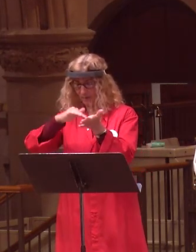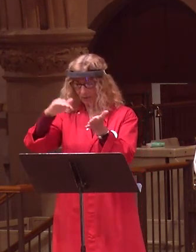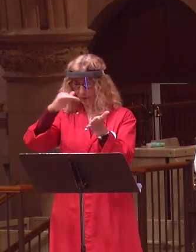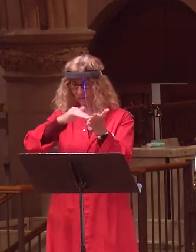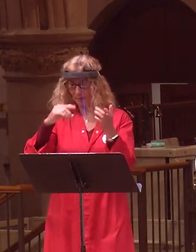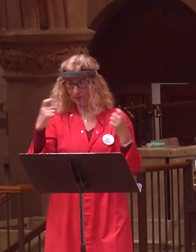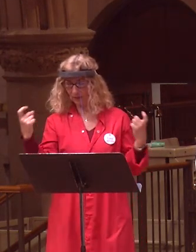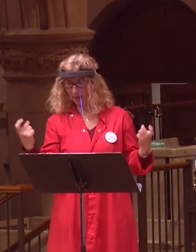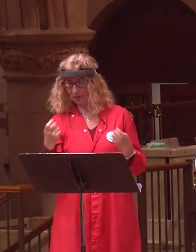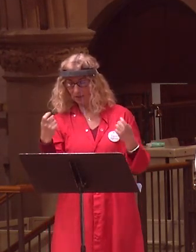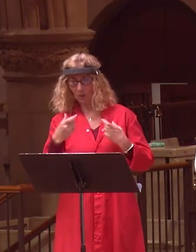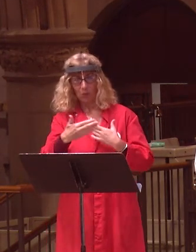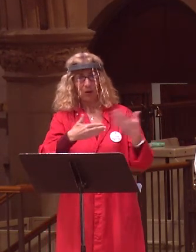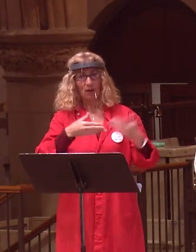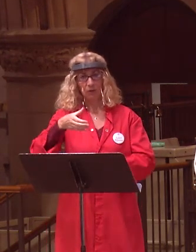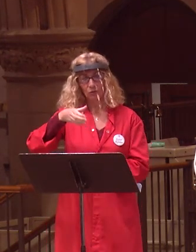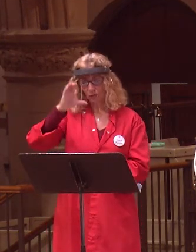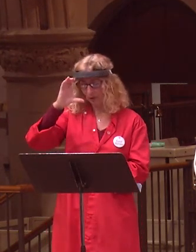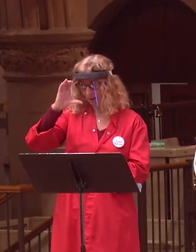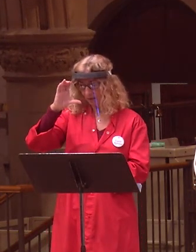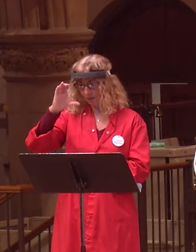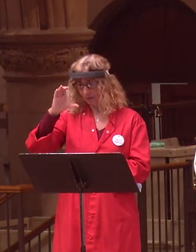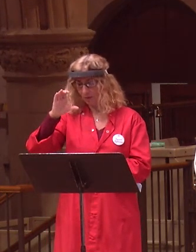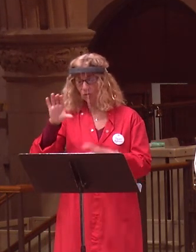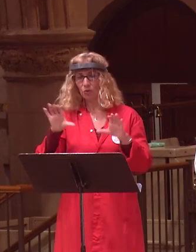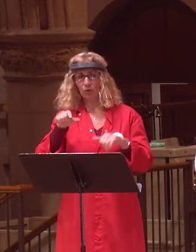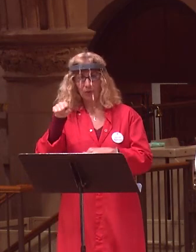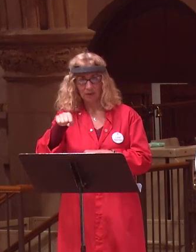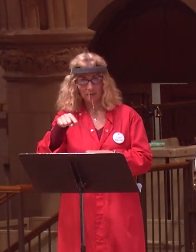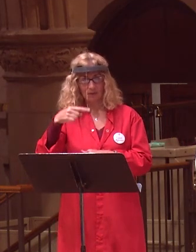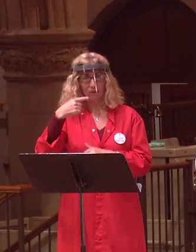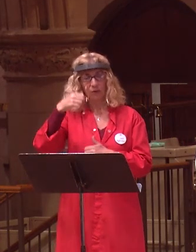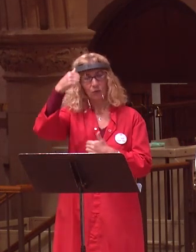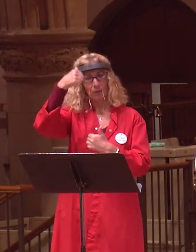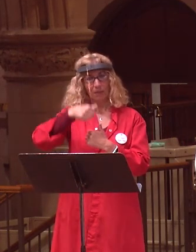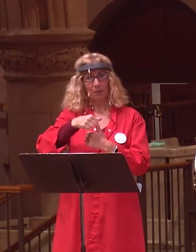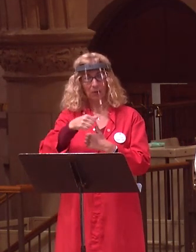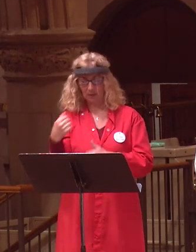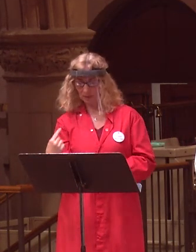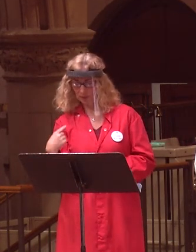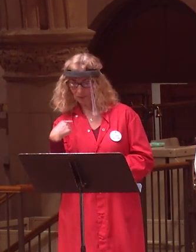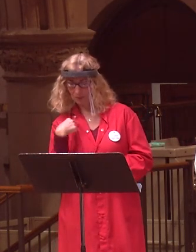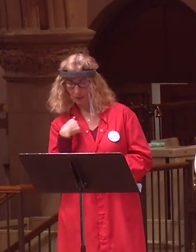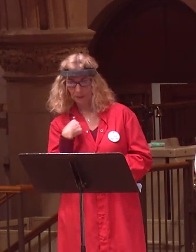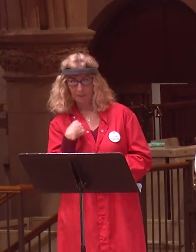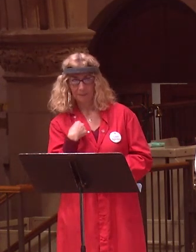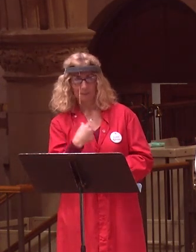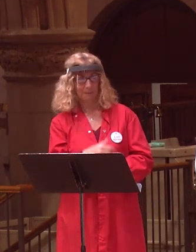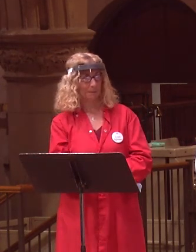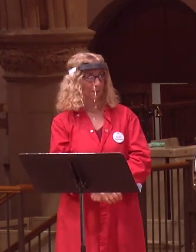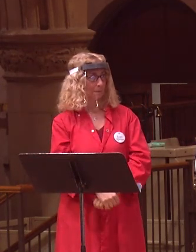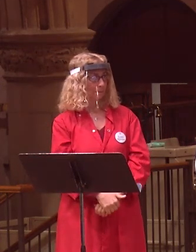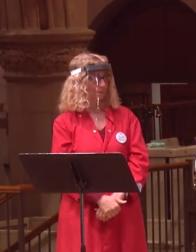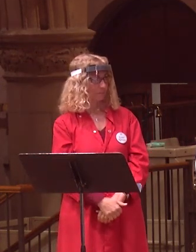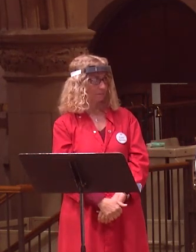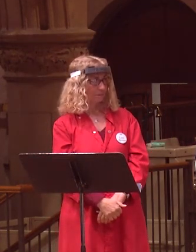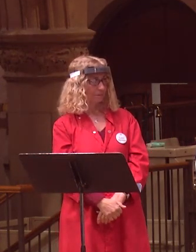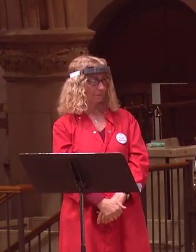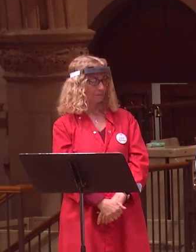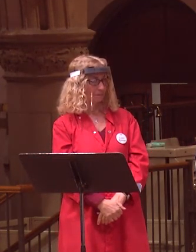el perdón de los pecados. Siempre que lo beben, háganlo como memoria mío."